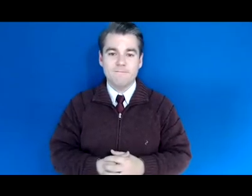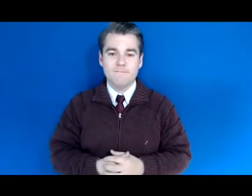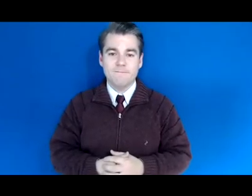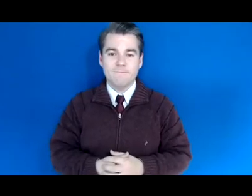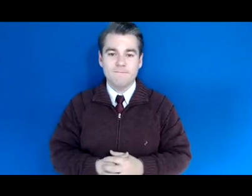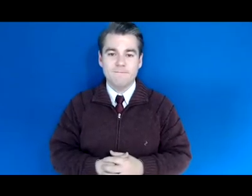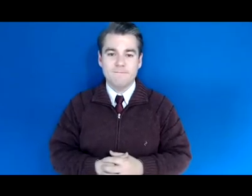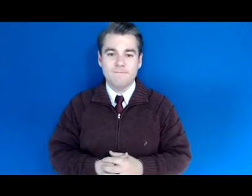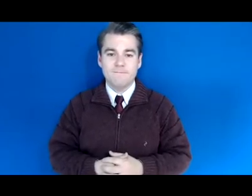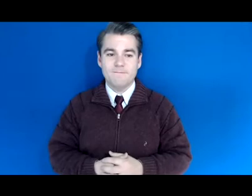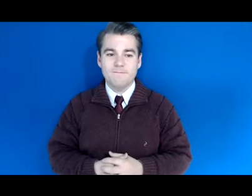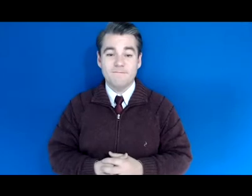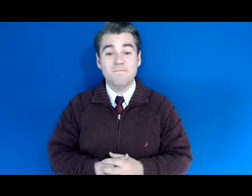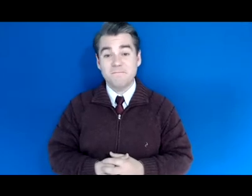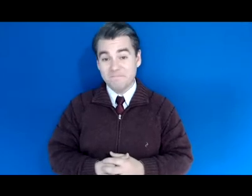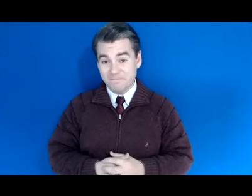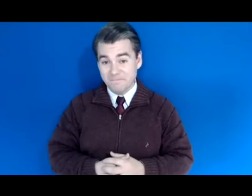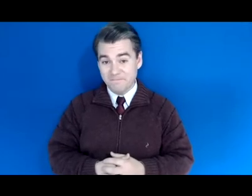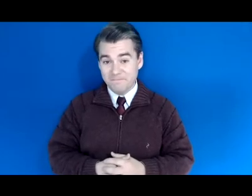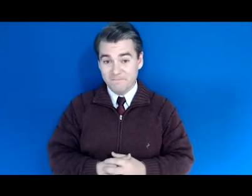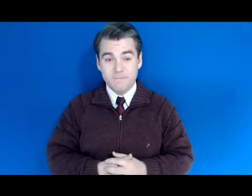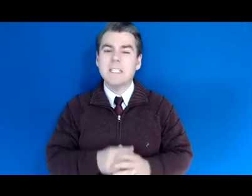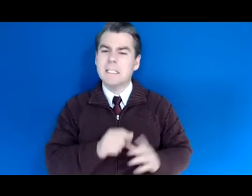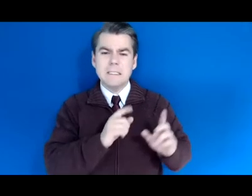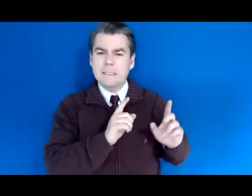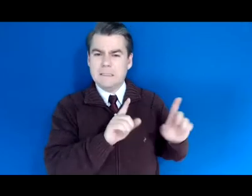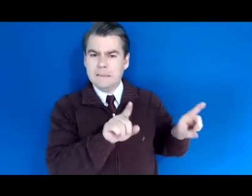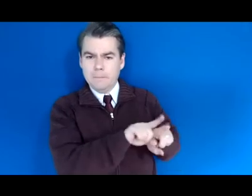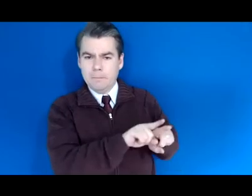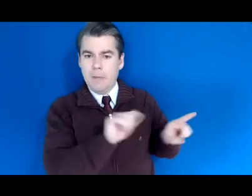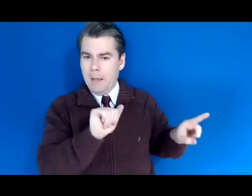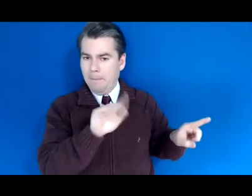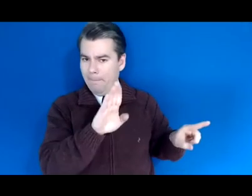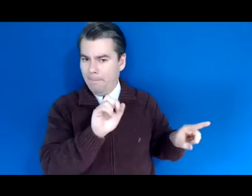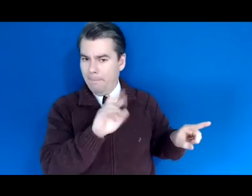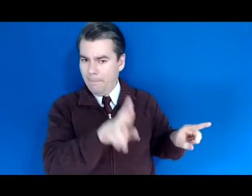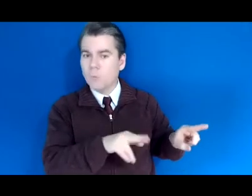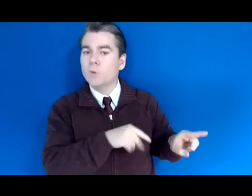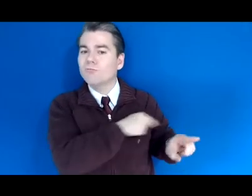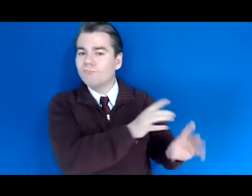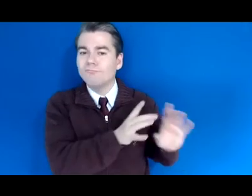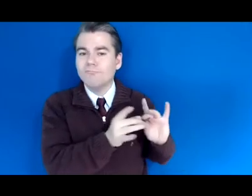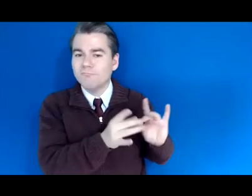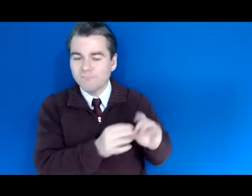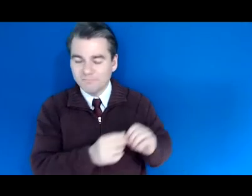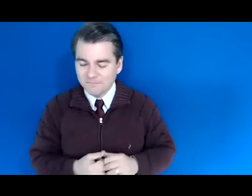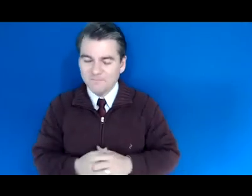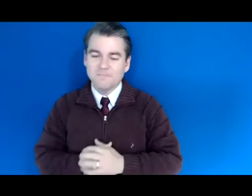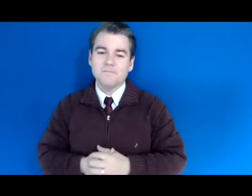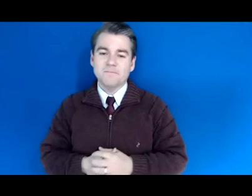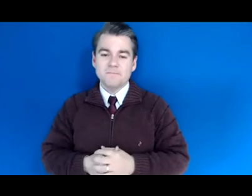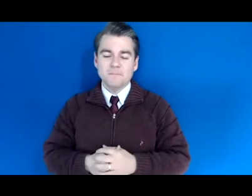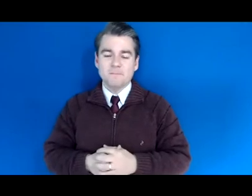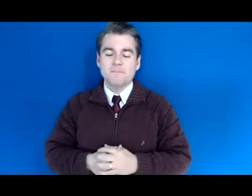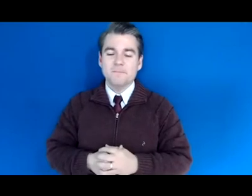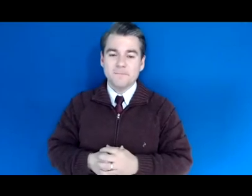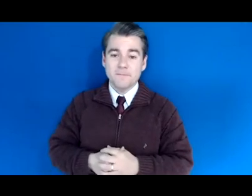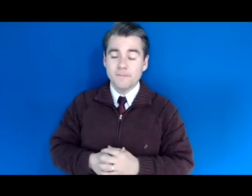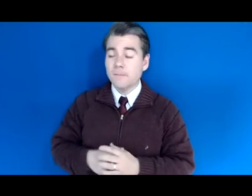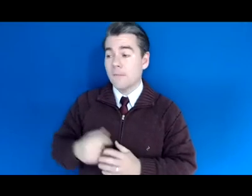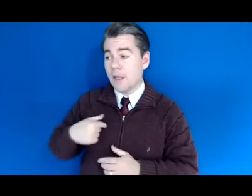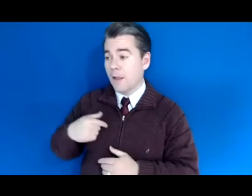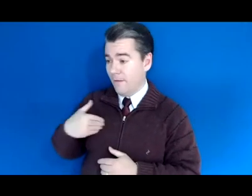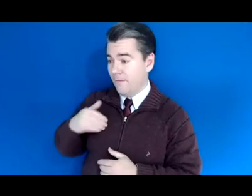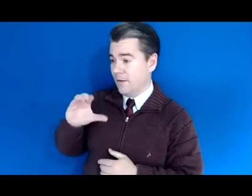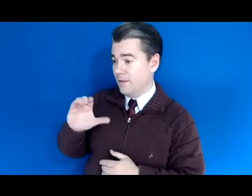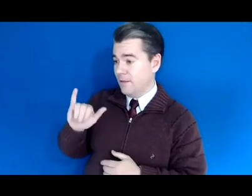Okay, and this is also Amber. She says, I have celiac disease